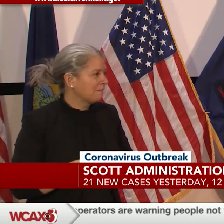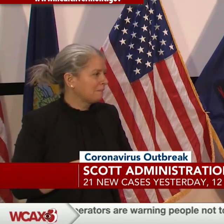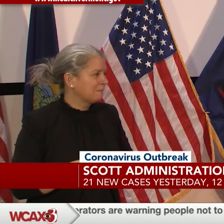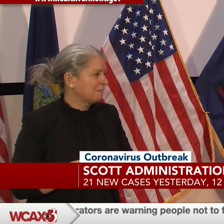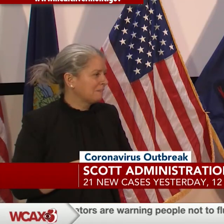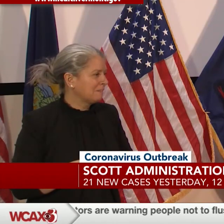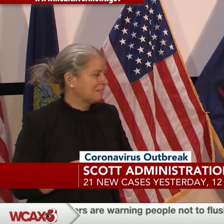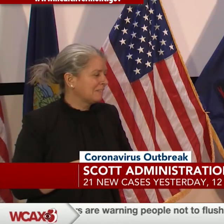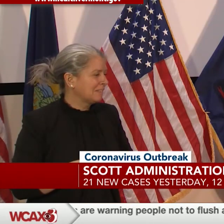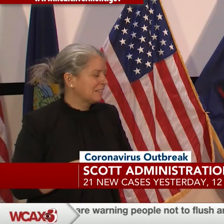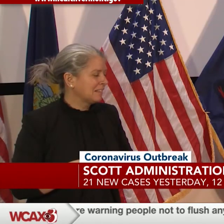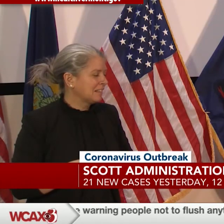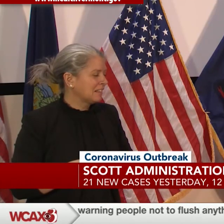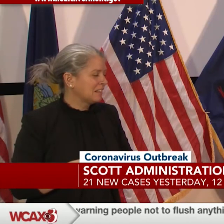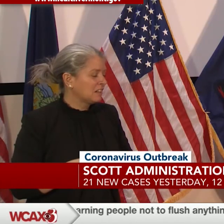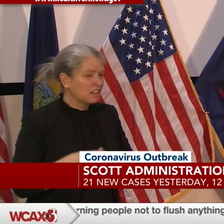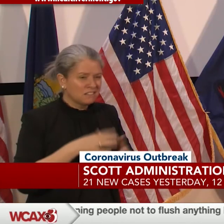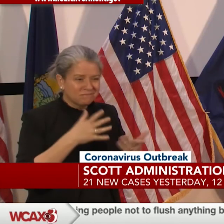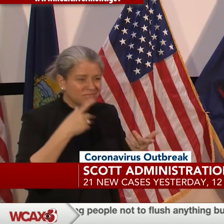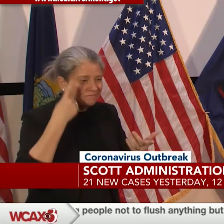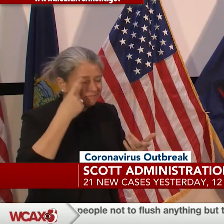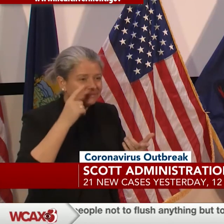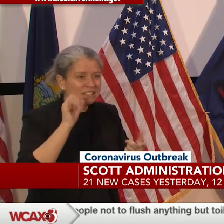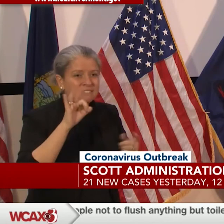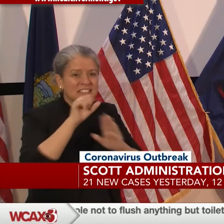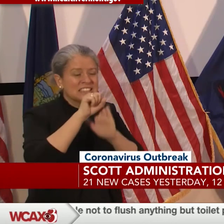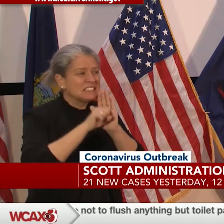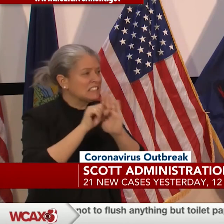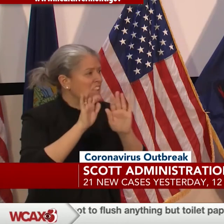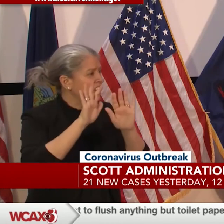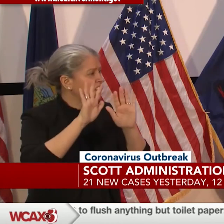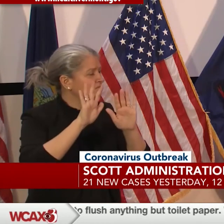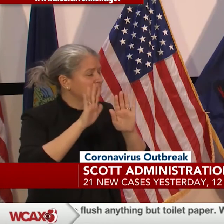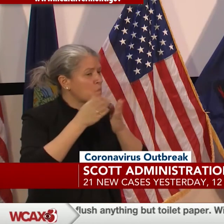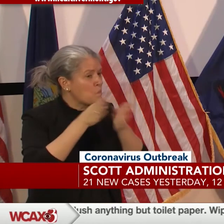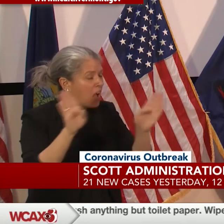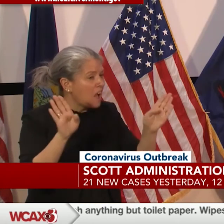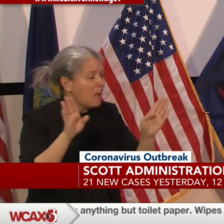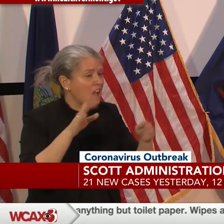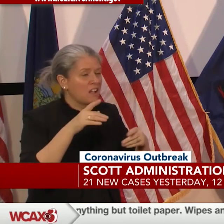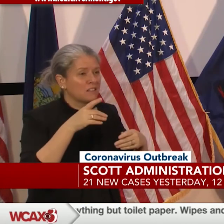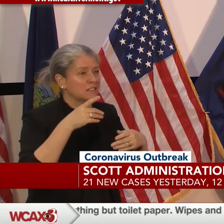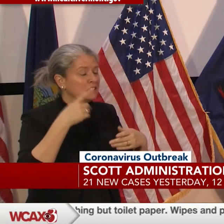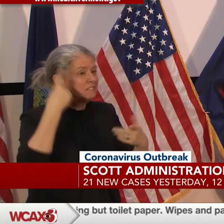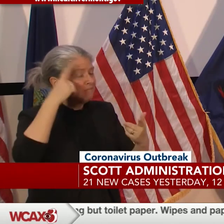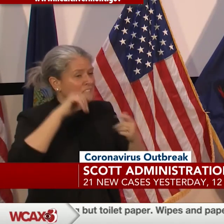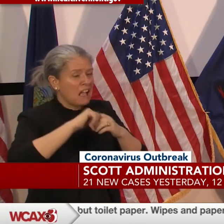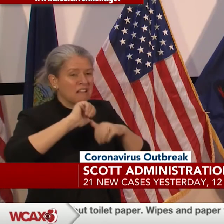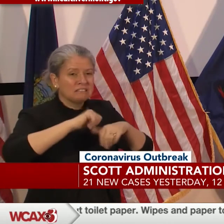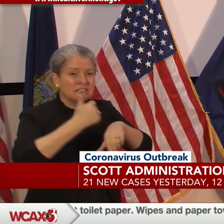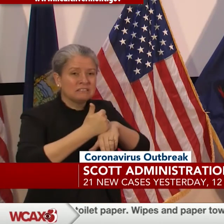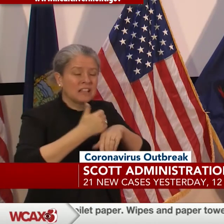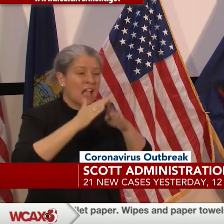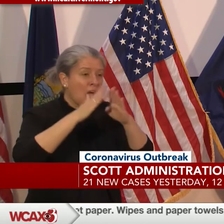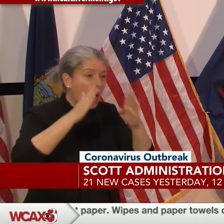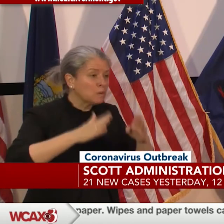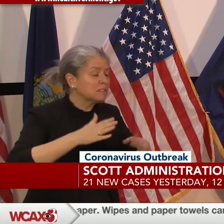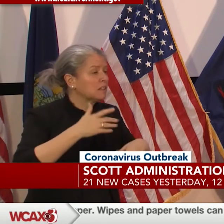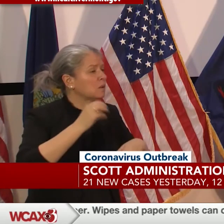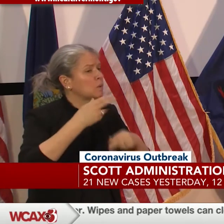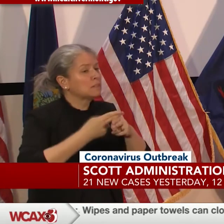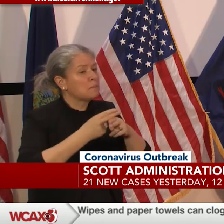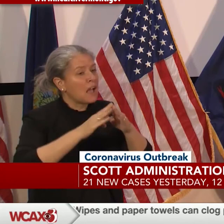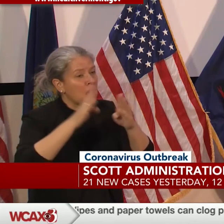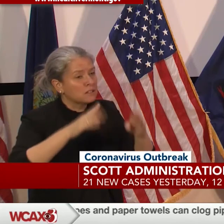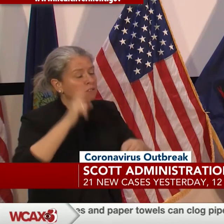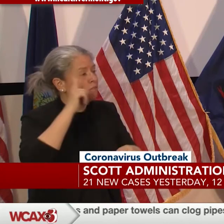there a statewide effort, I guess, to provide housing or temporary housing for healthcare